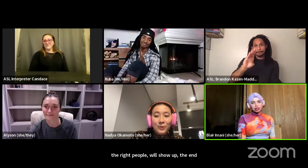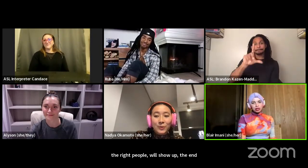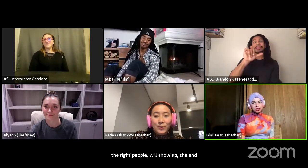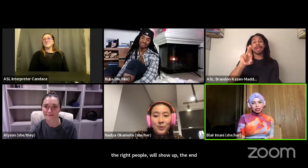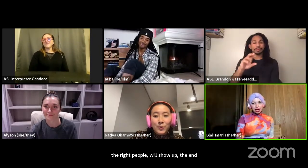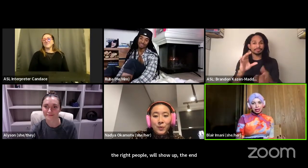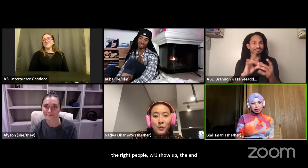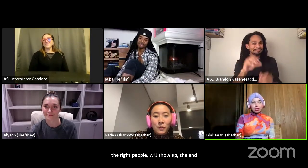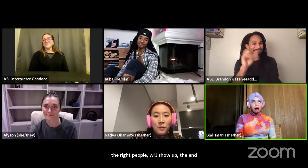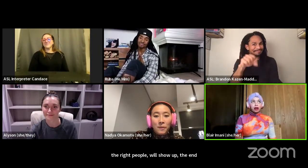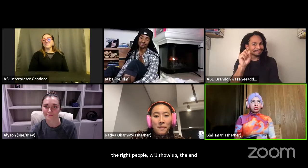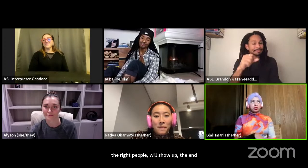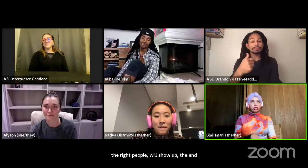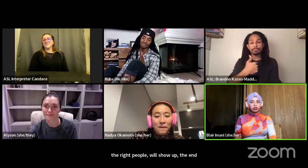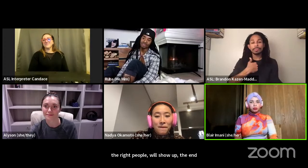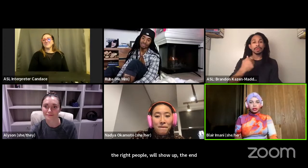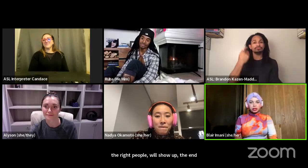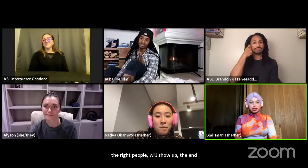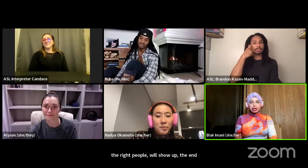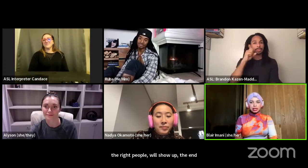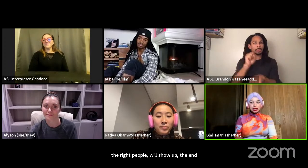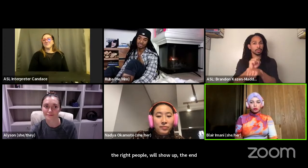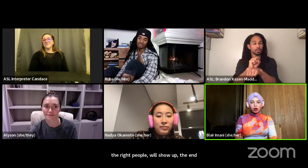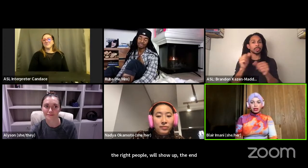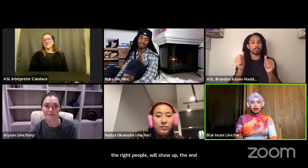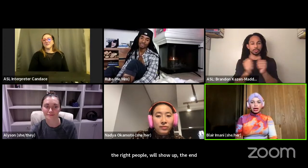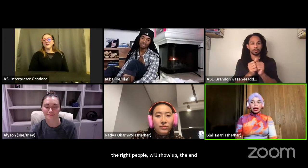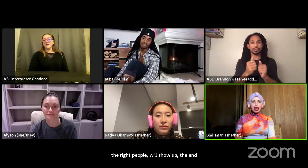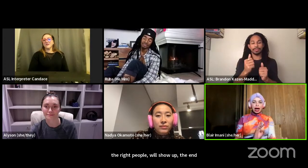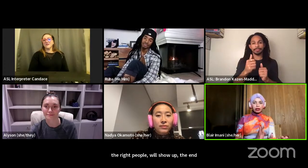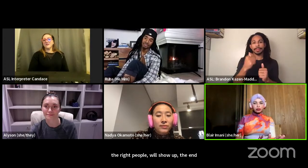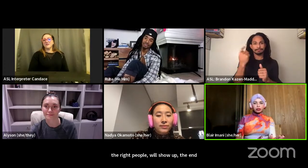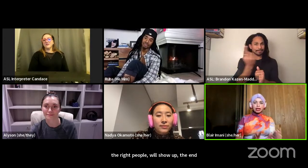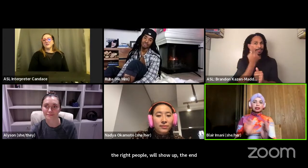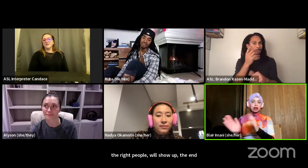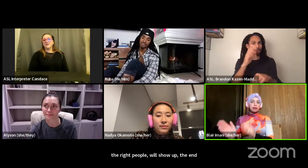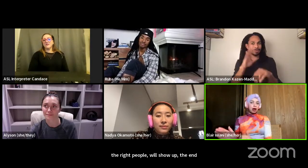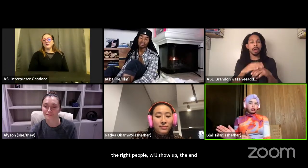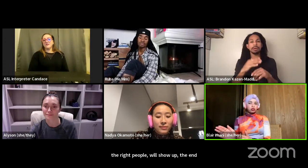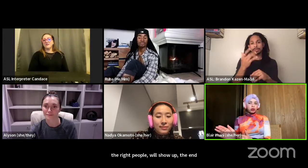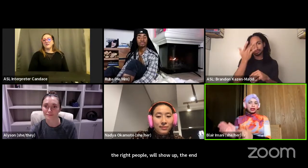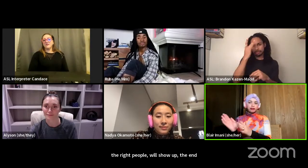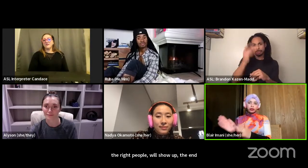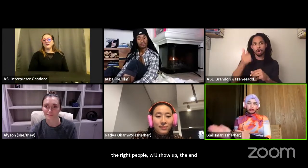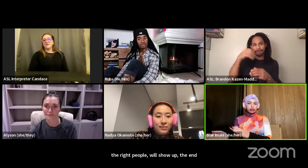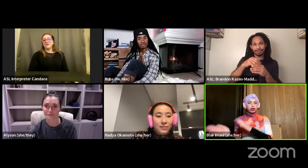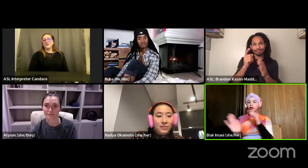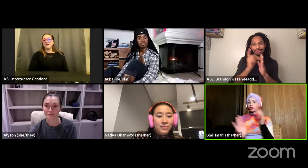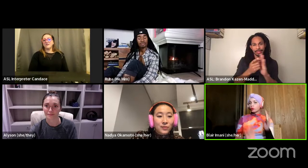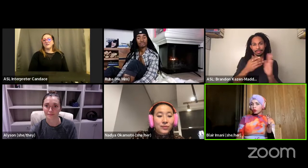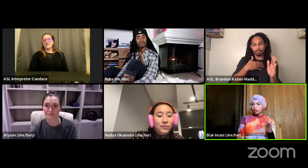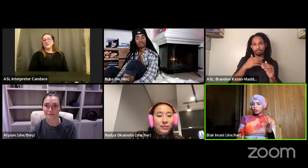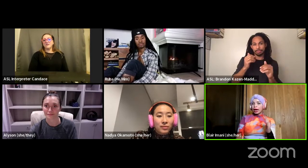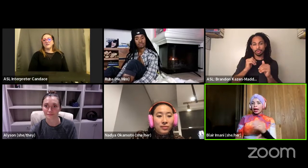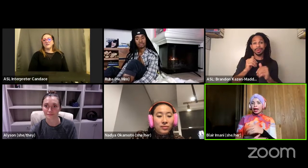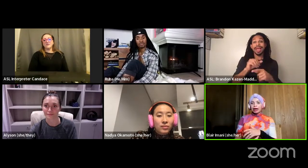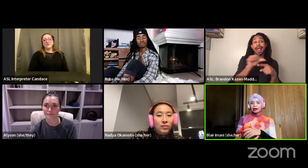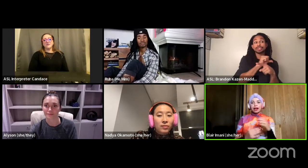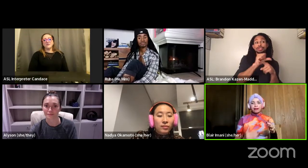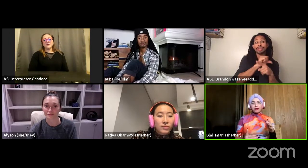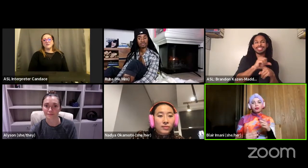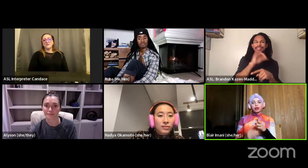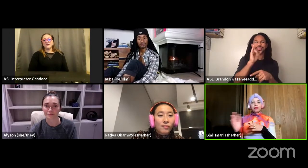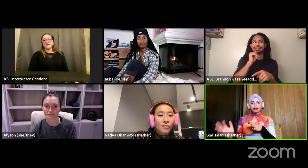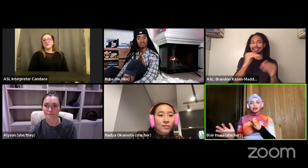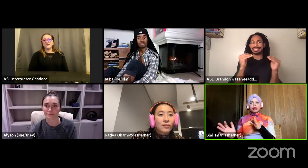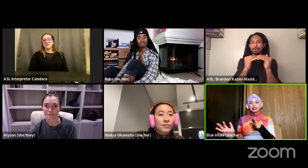with Jessamine Stanley on Too Smarter in Seconds, one that exercise is not punishment, food is not a reward,